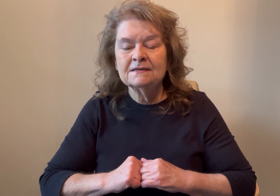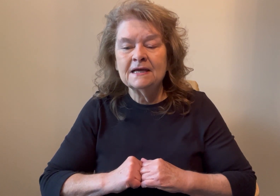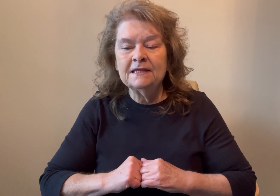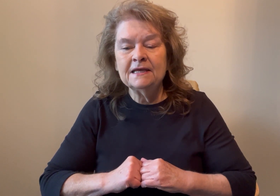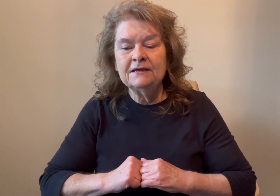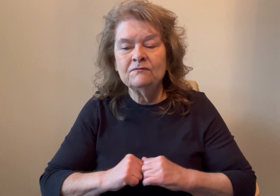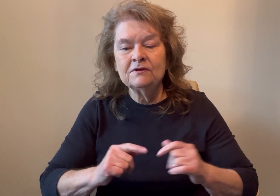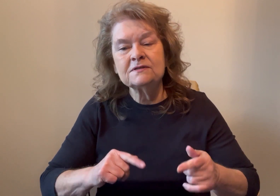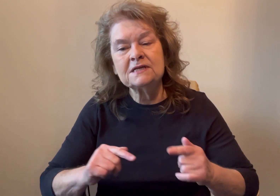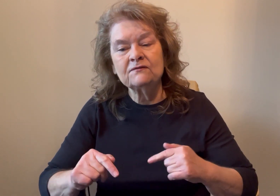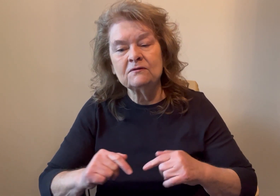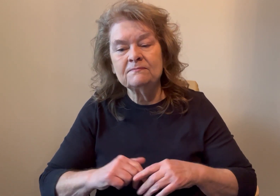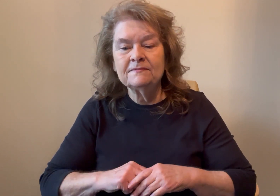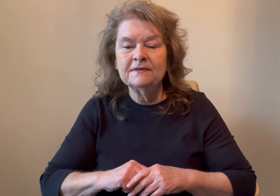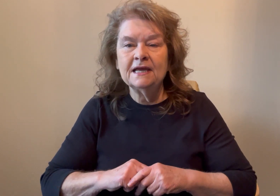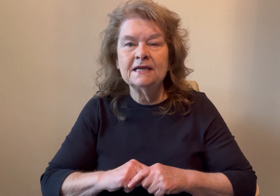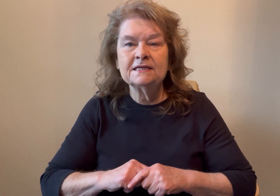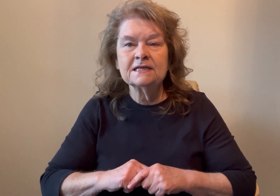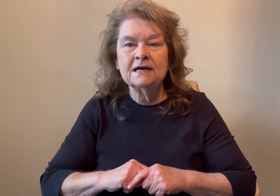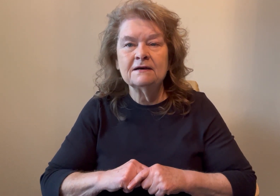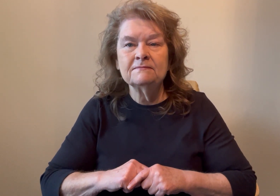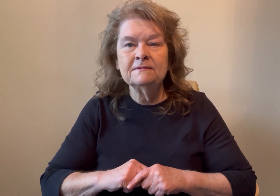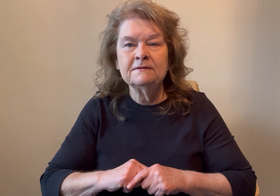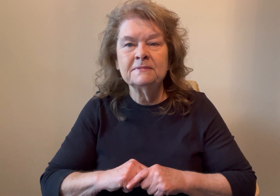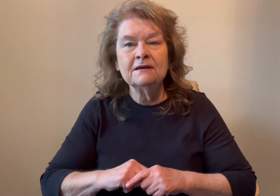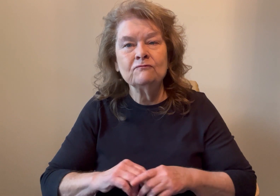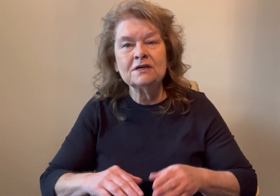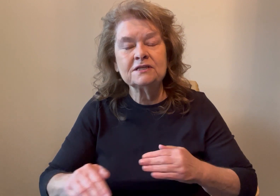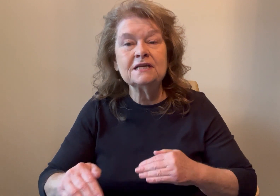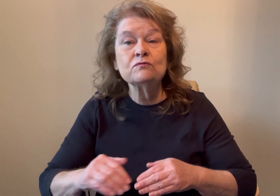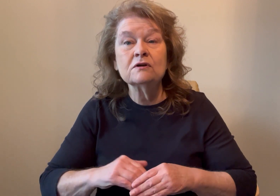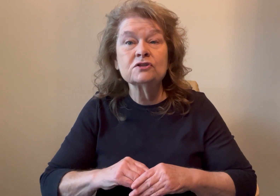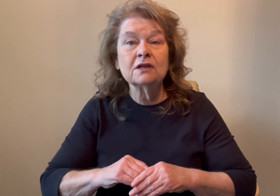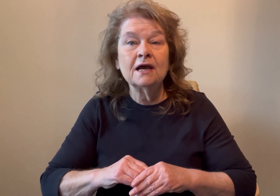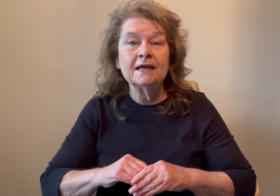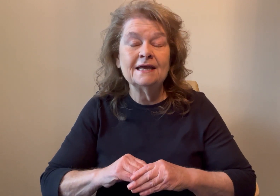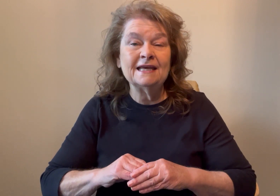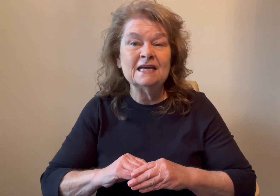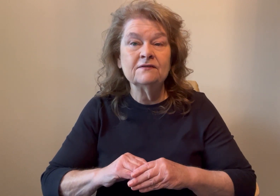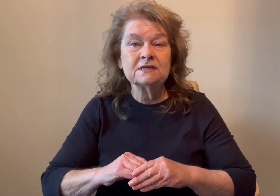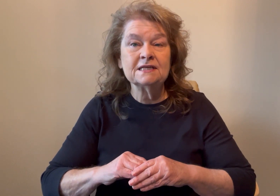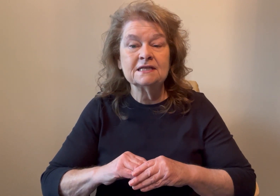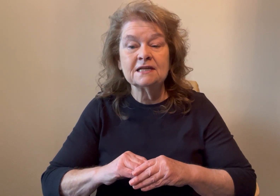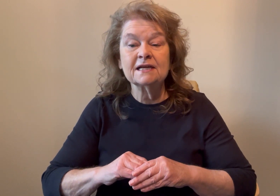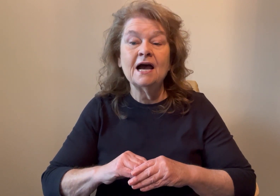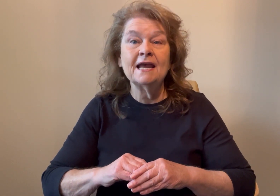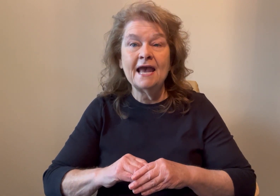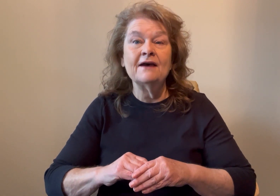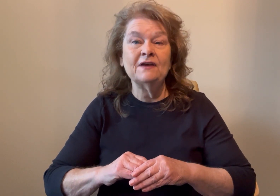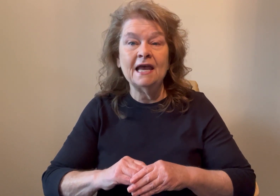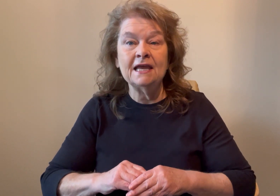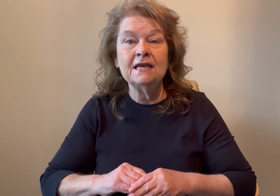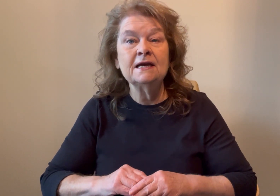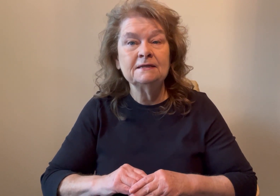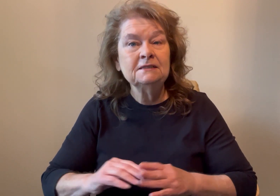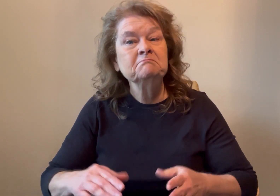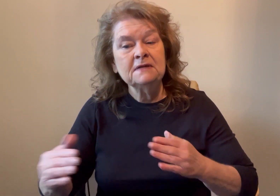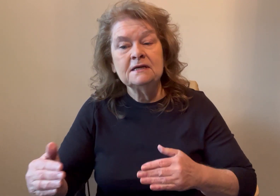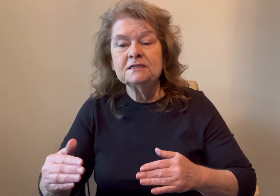And then there's several things. The rest of these words are like at the end of a sentence, like I have a. So it